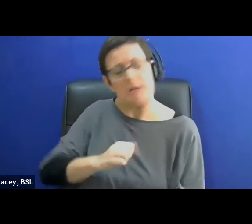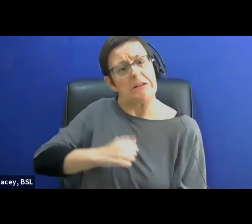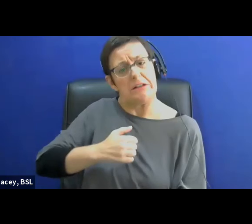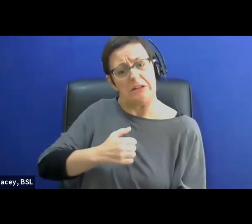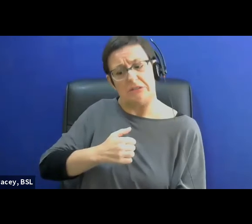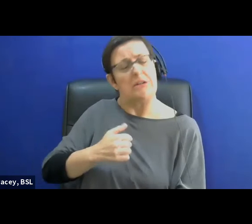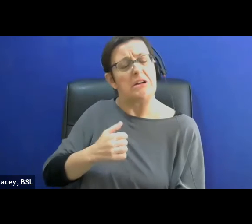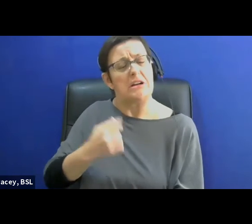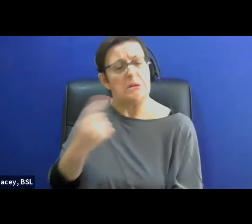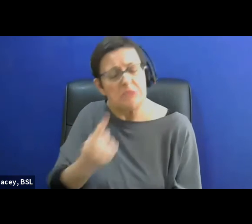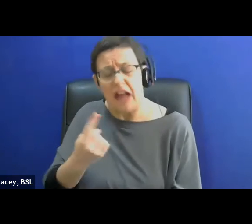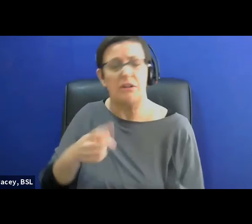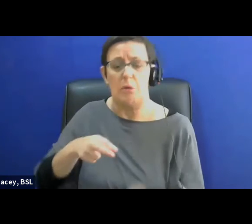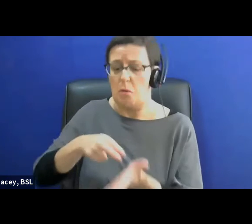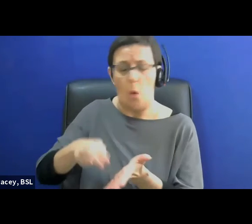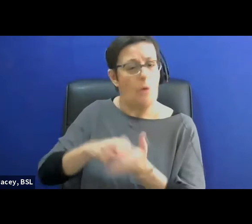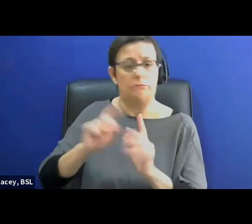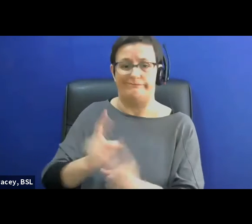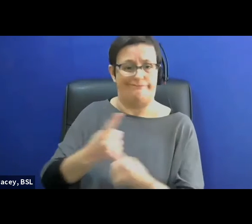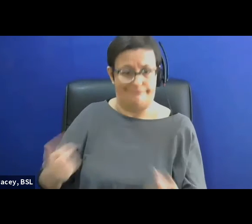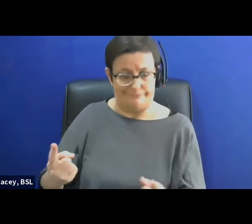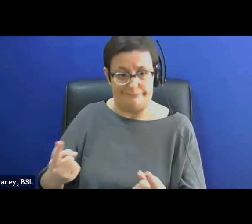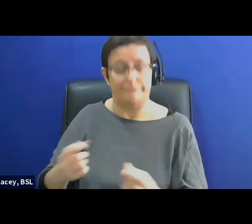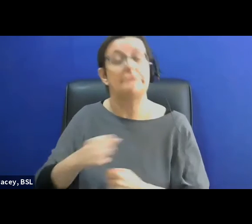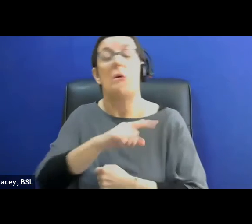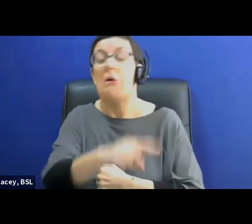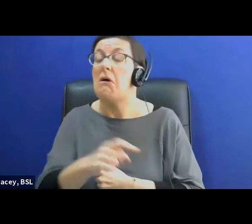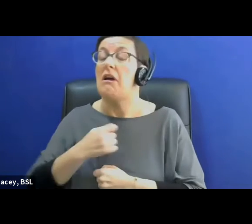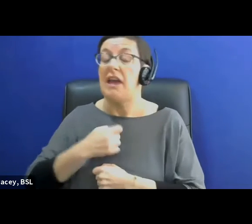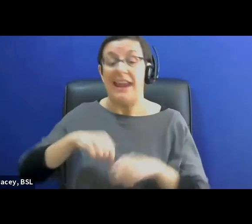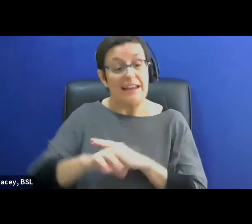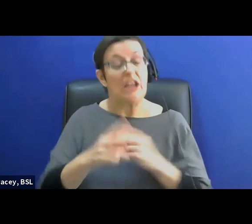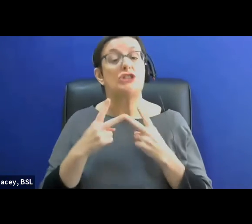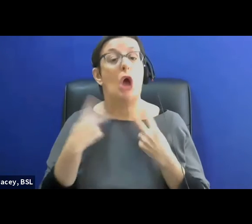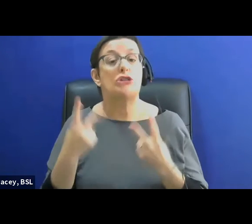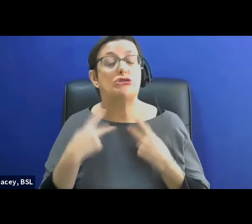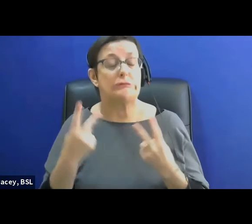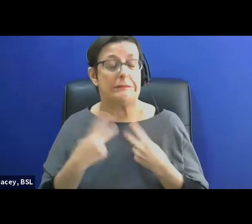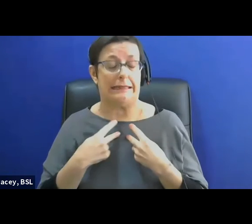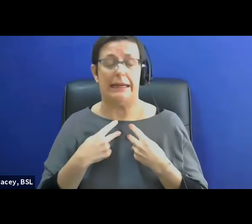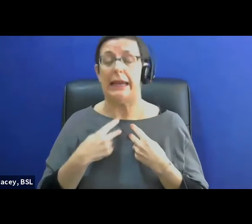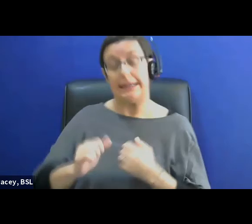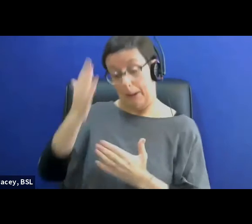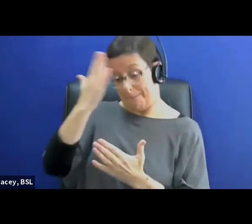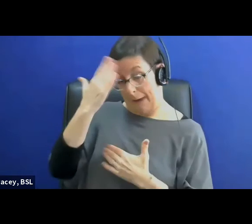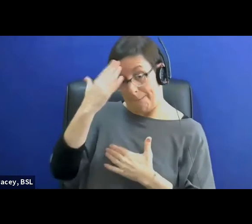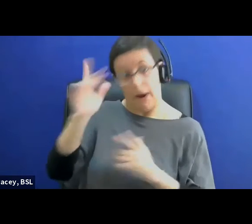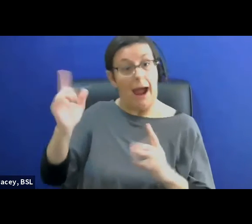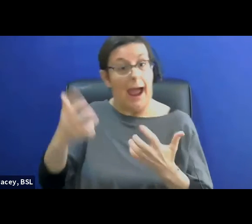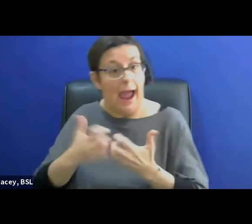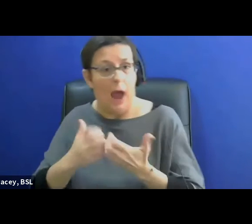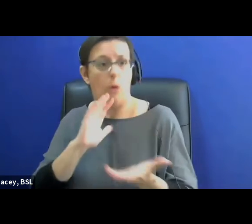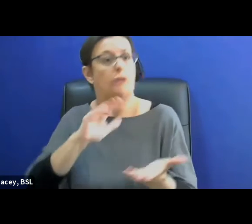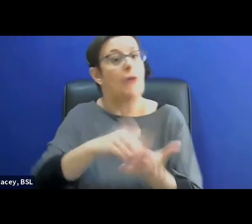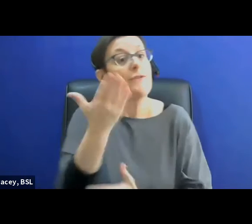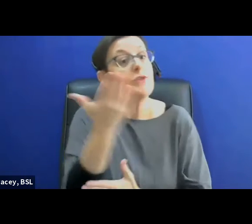And so he was put into the nursery group, and his mum would take him to school in a wheelbarrow and lift him out of the wheelbarrow and sit him in the corner of